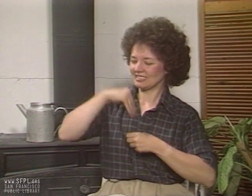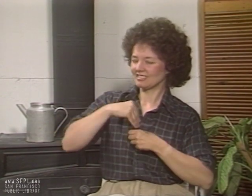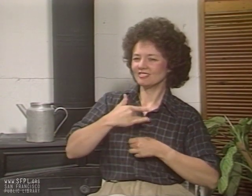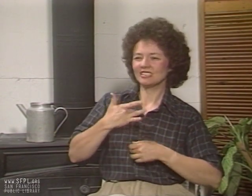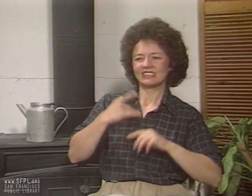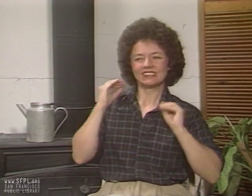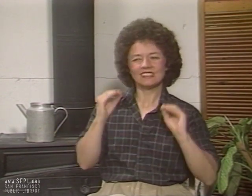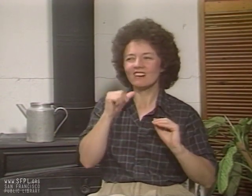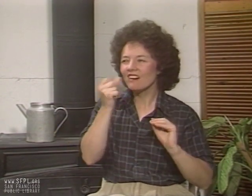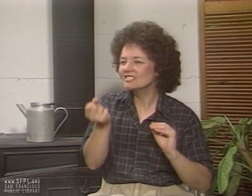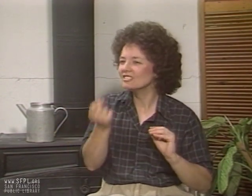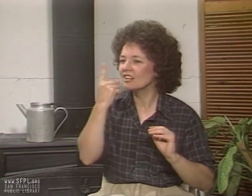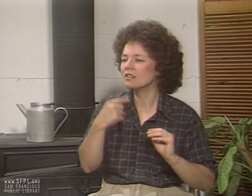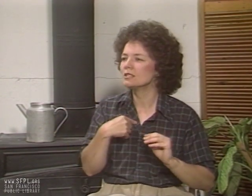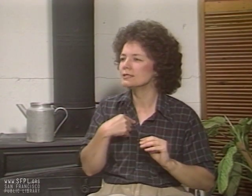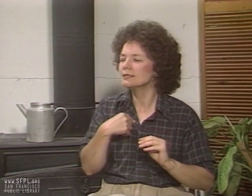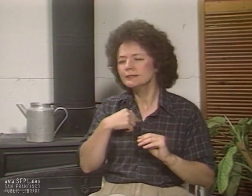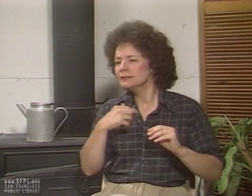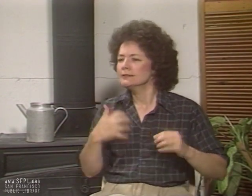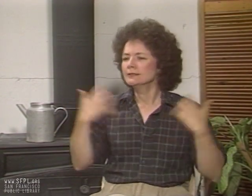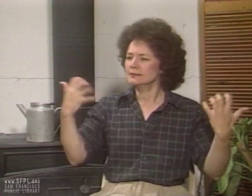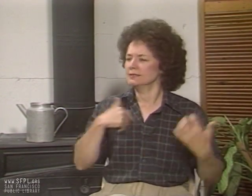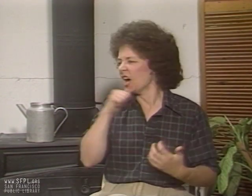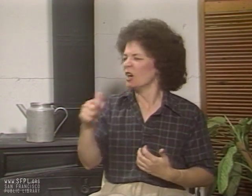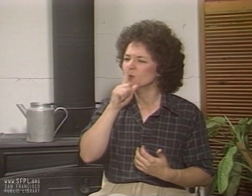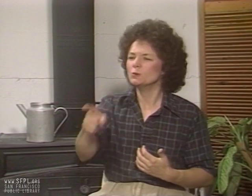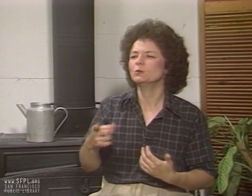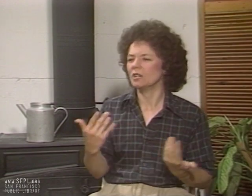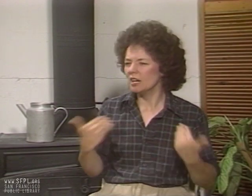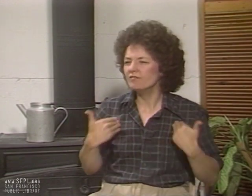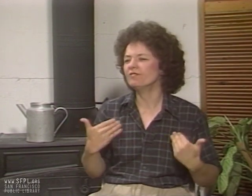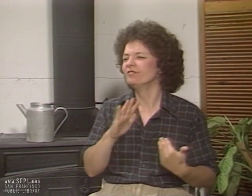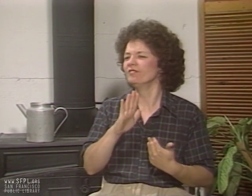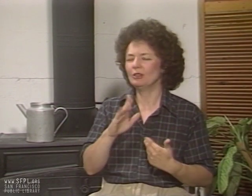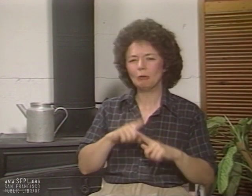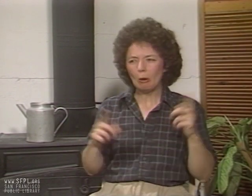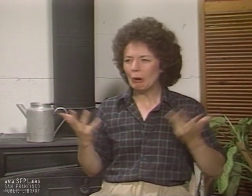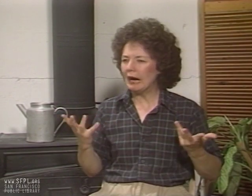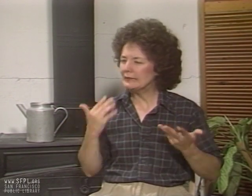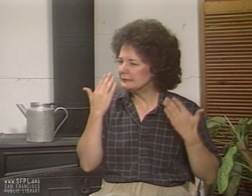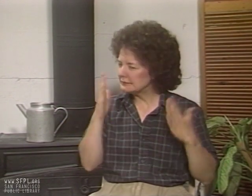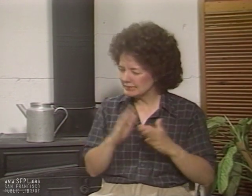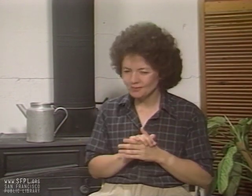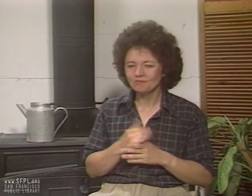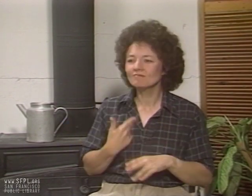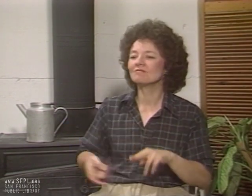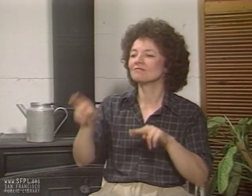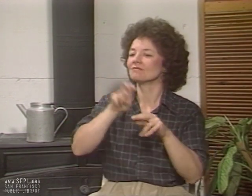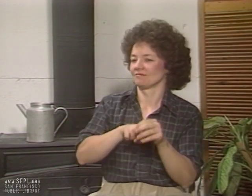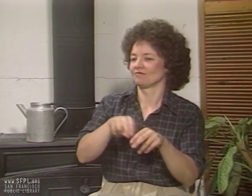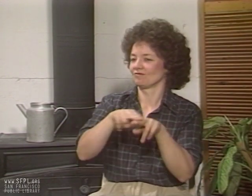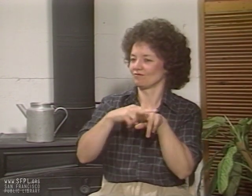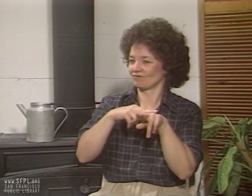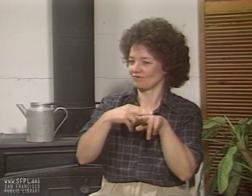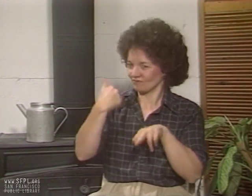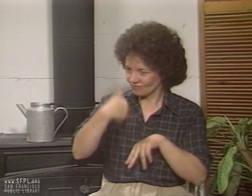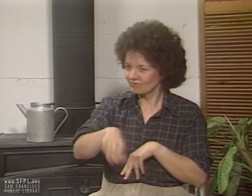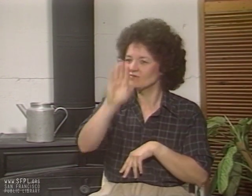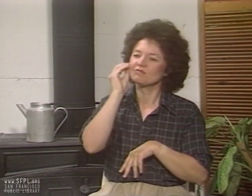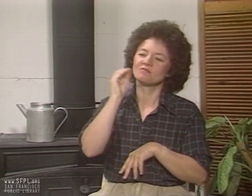of language and culture. Inevitably, someone would say, "But what a shame that deaf people don't have music." Somehow, music, or their